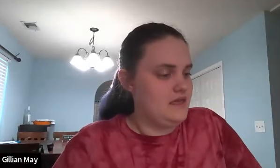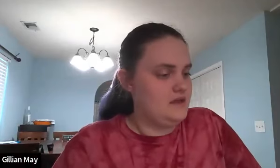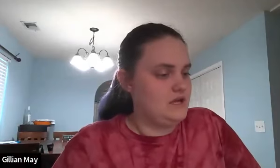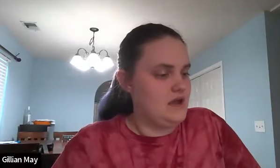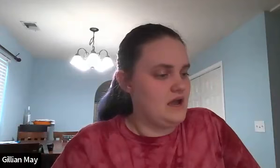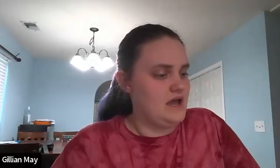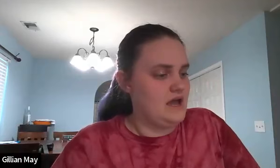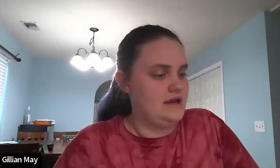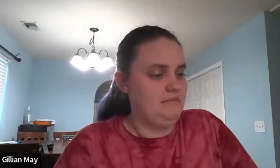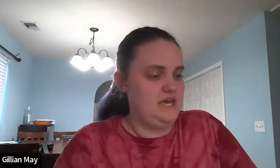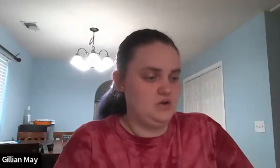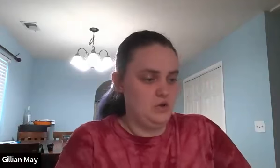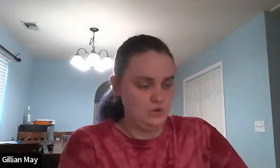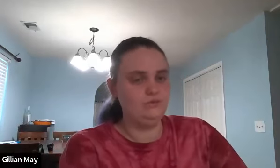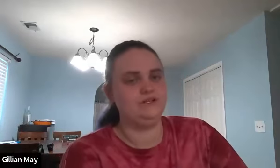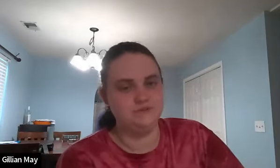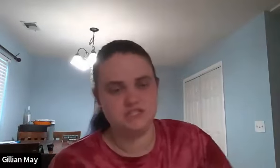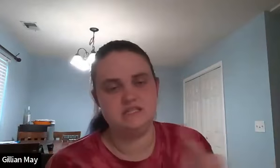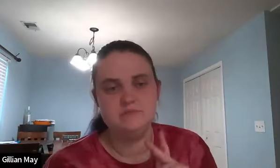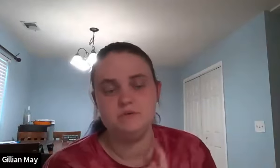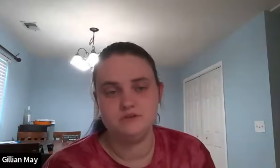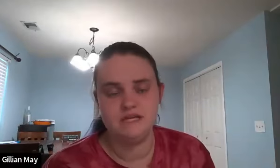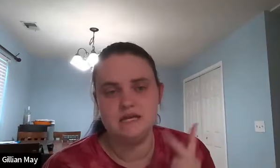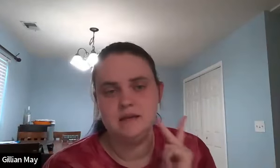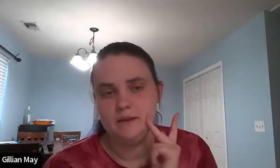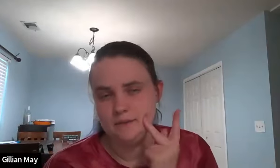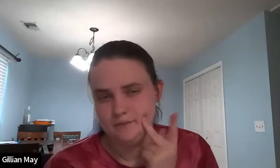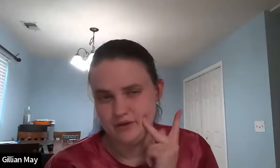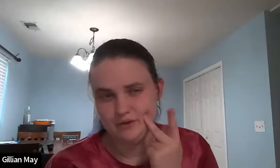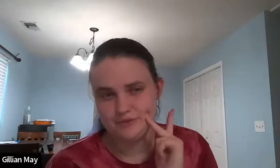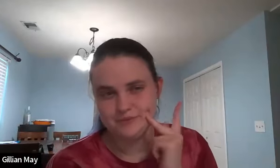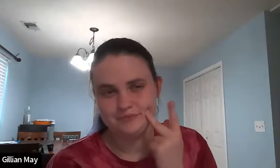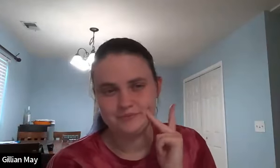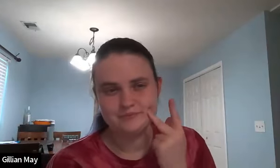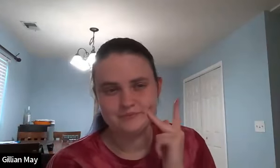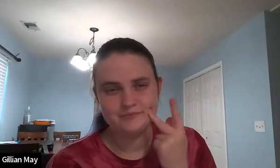Then we had pickle, which we just did, but we'll do it again. Pickle